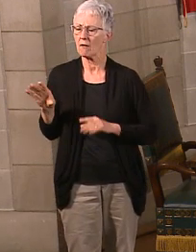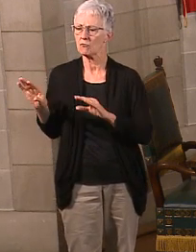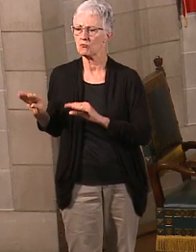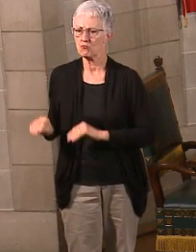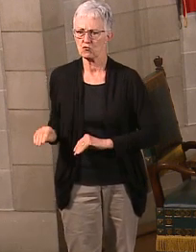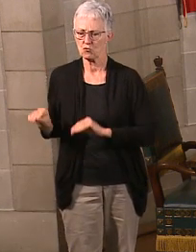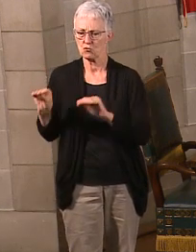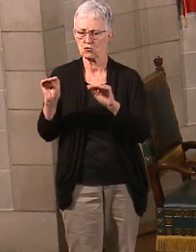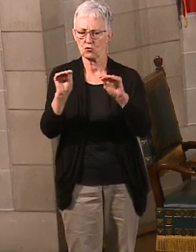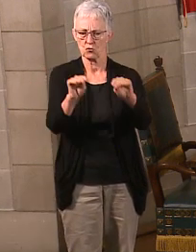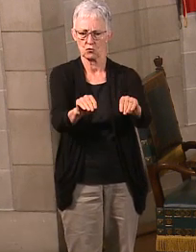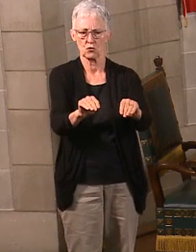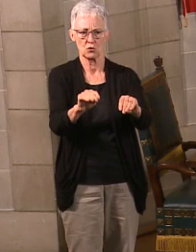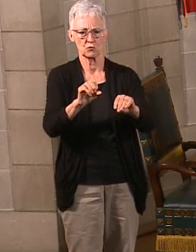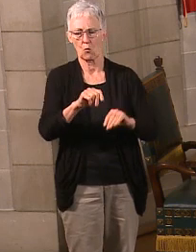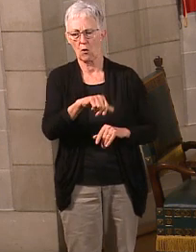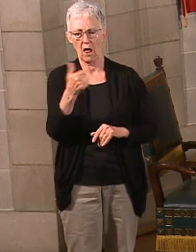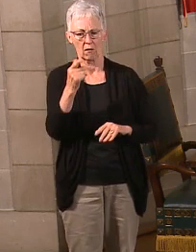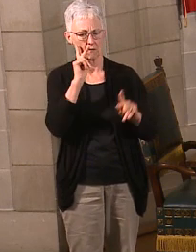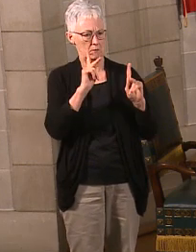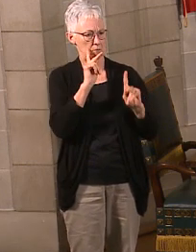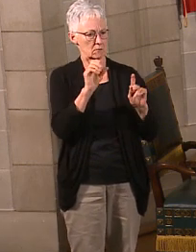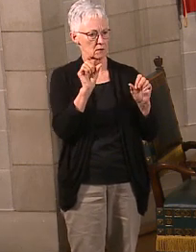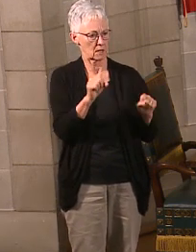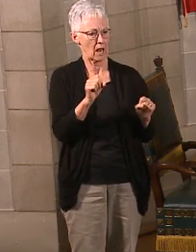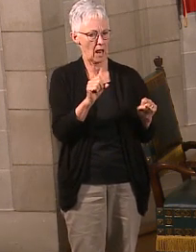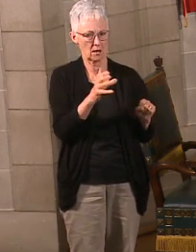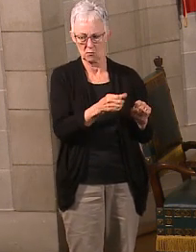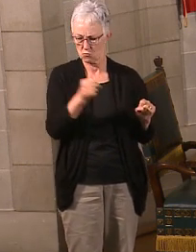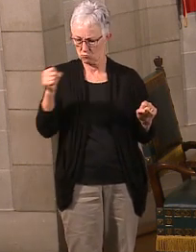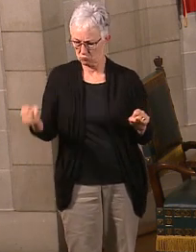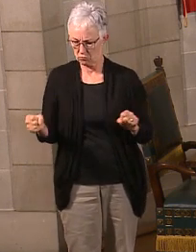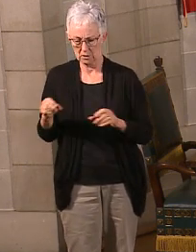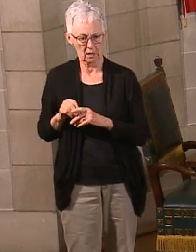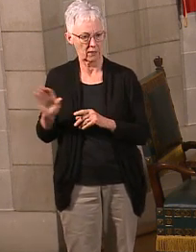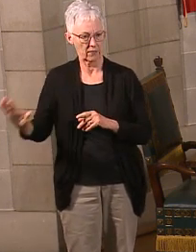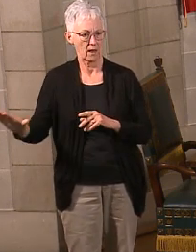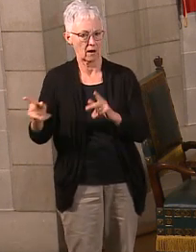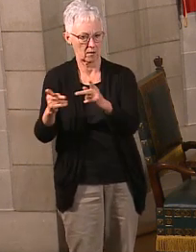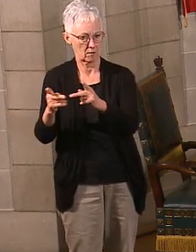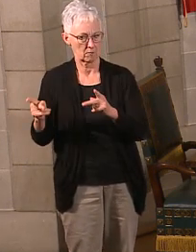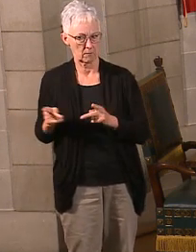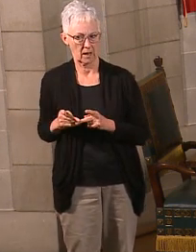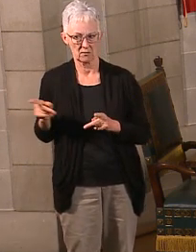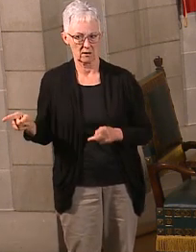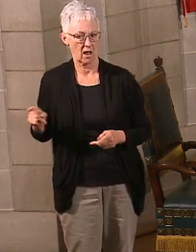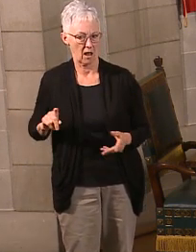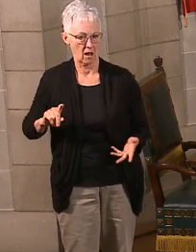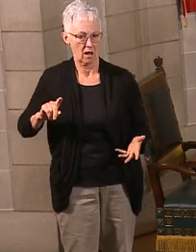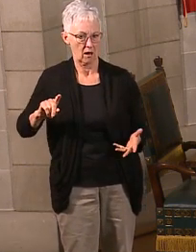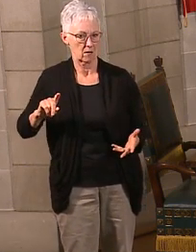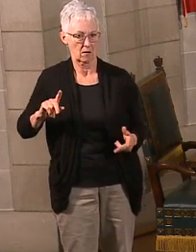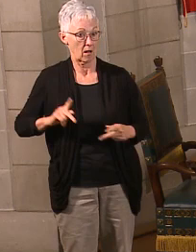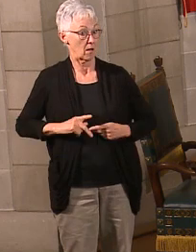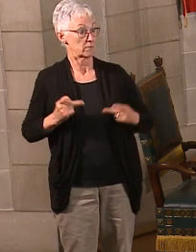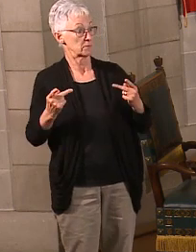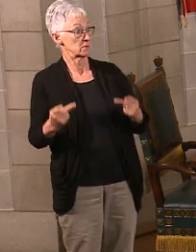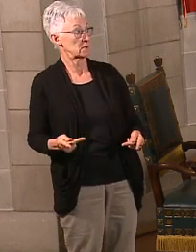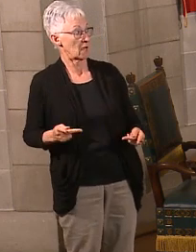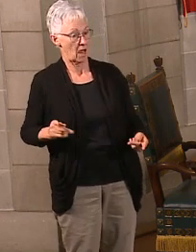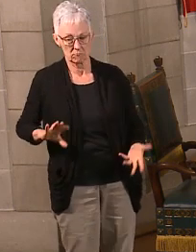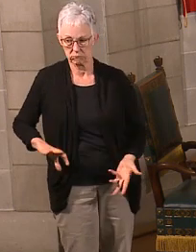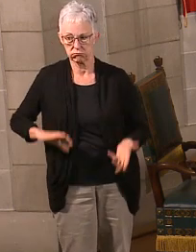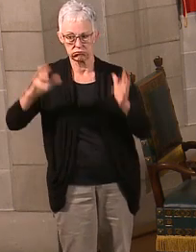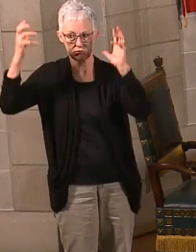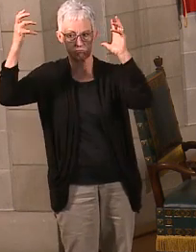housing location so others could be put into what they consider to be their house. So that's just one of the reasons that we have to manage